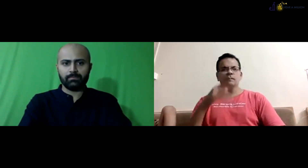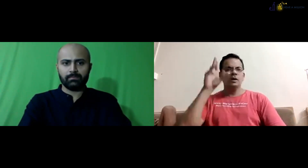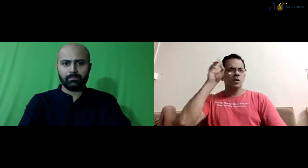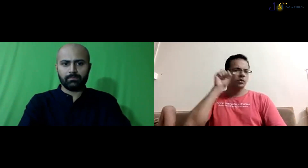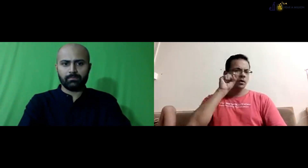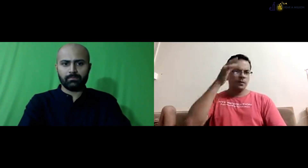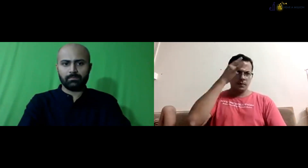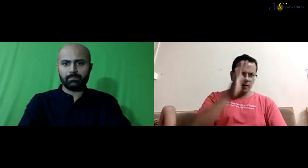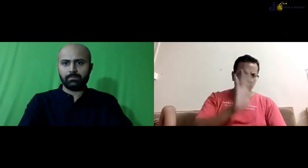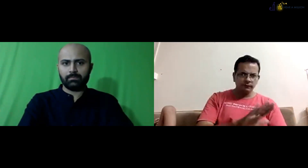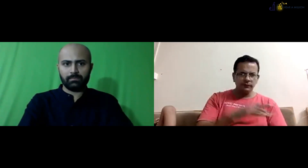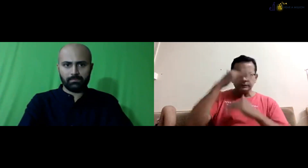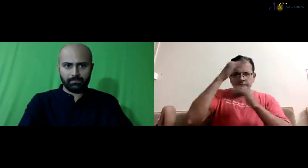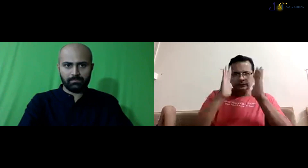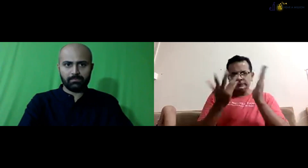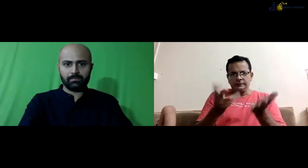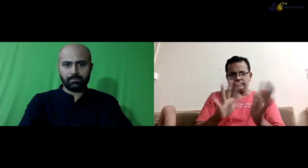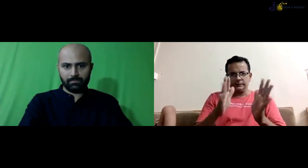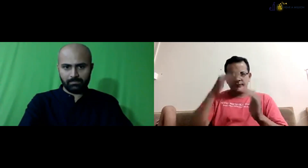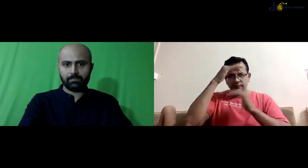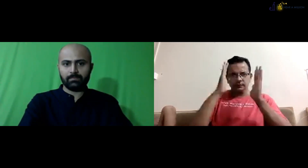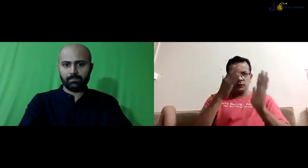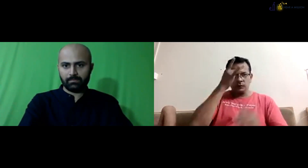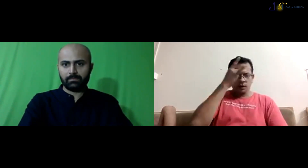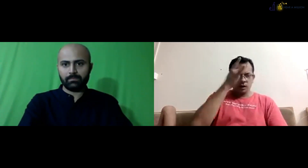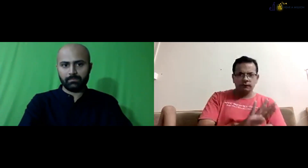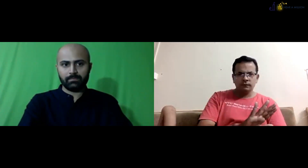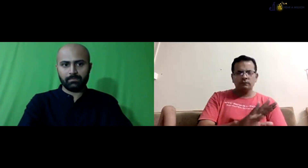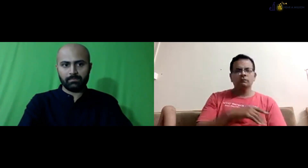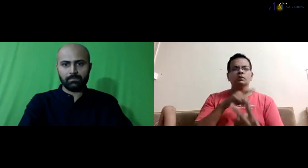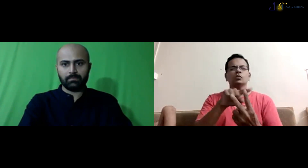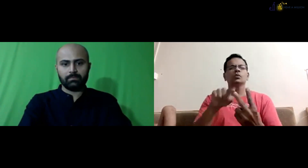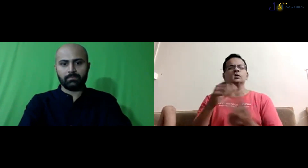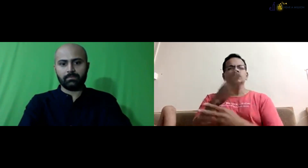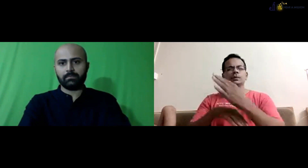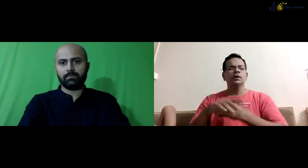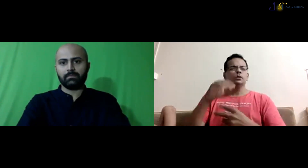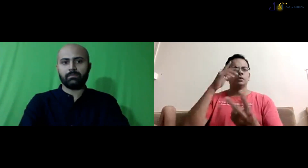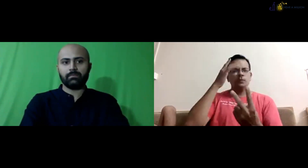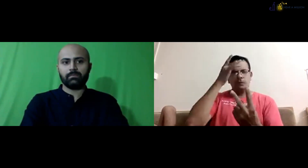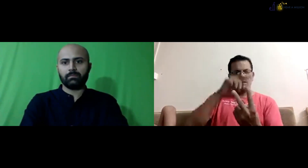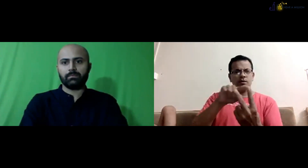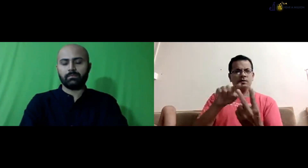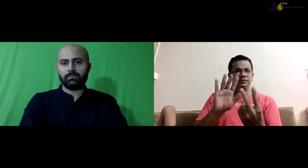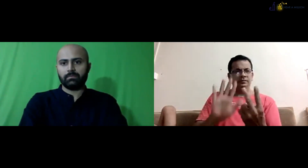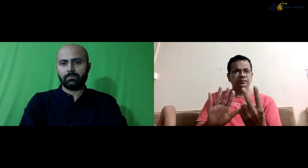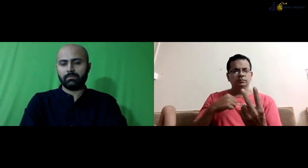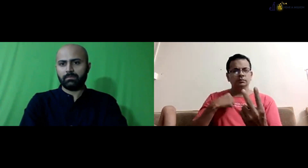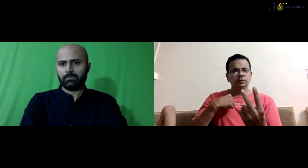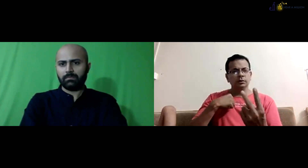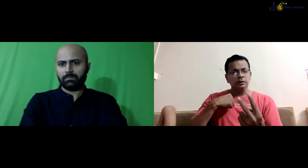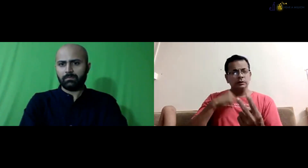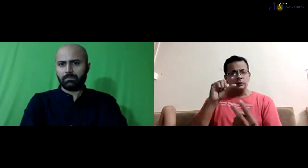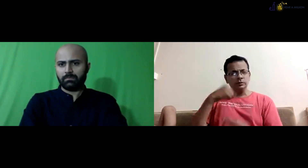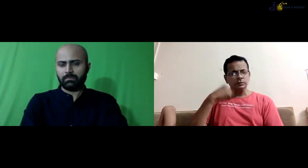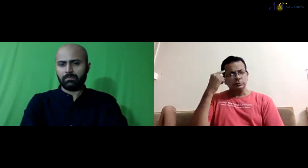So, there is a lots of problem with the disability people, as we can say, there is a related to the